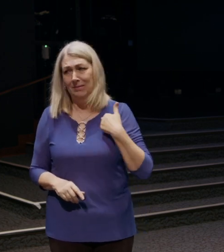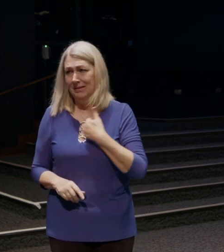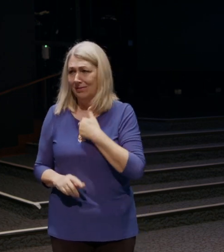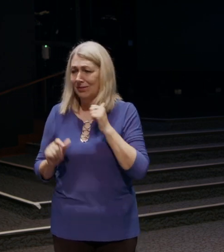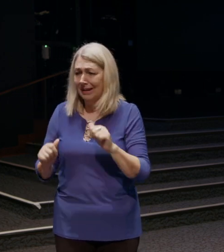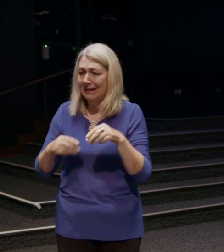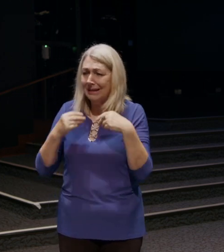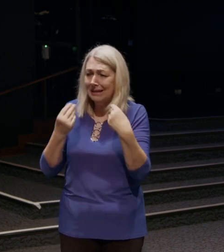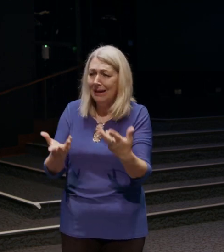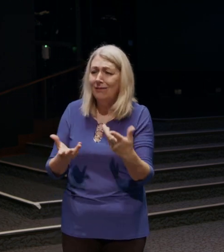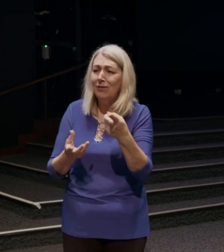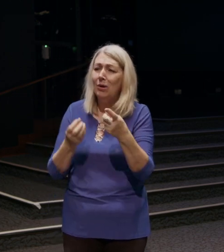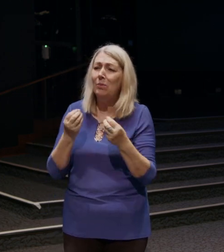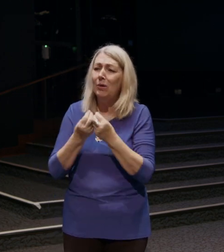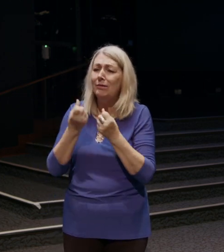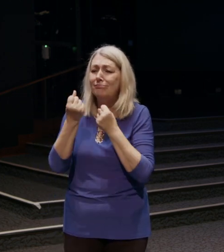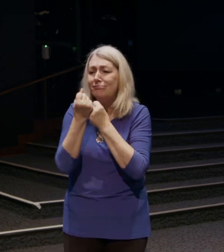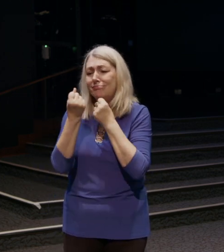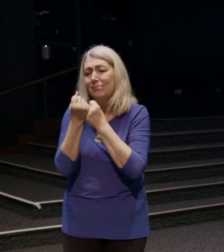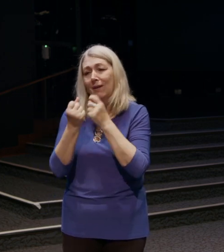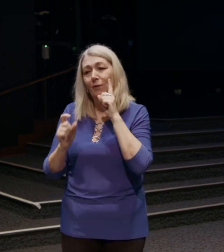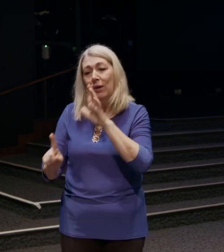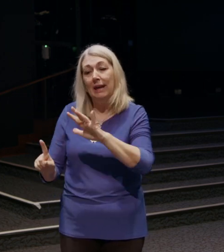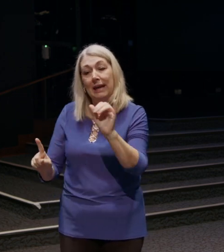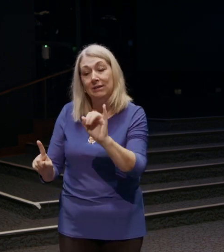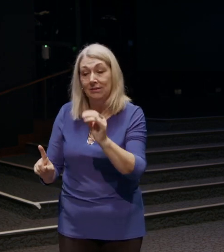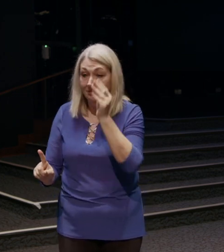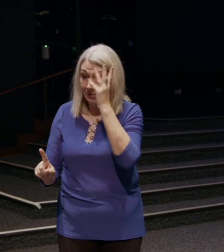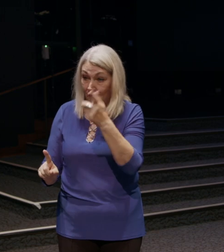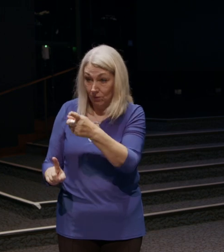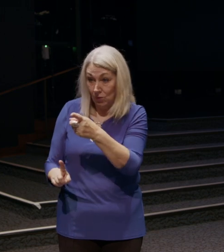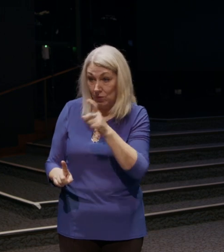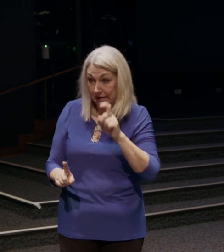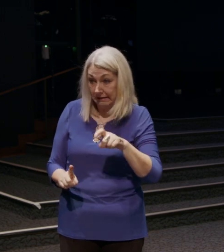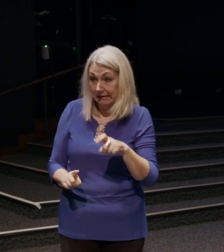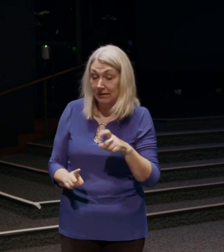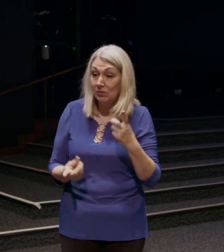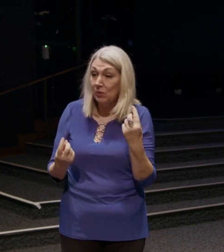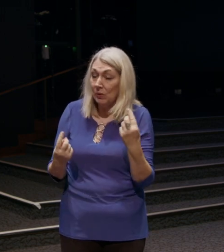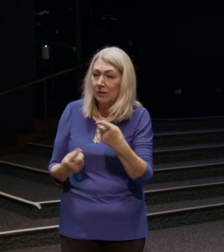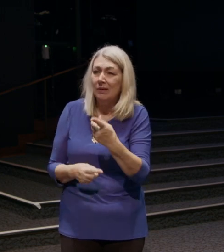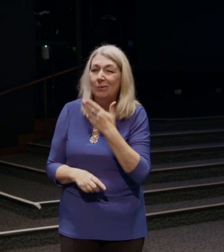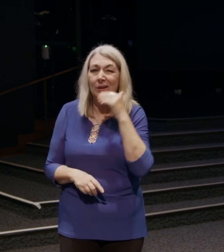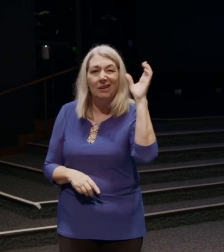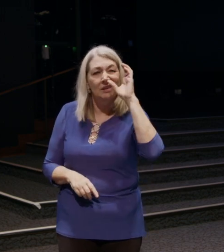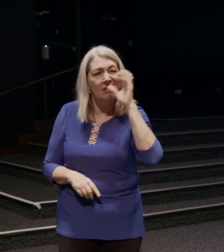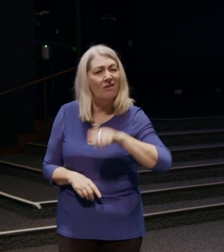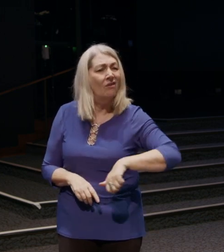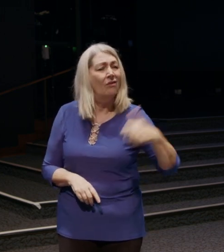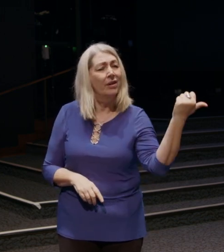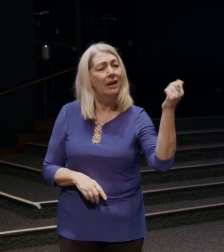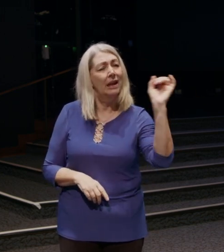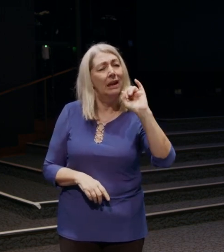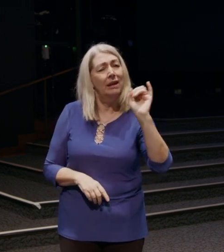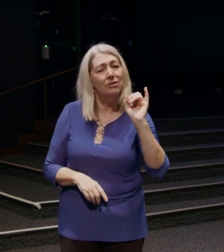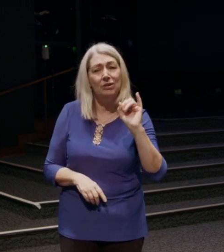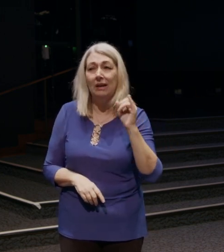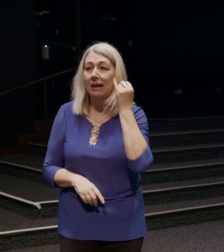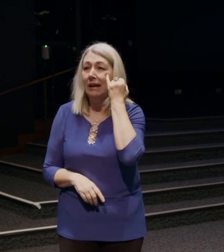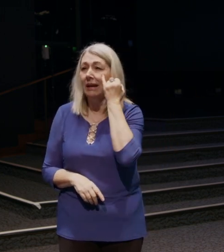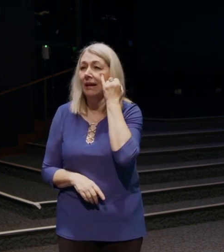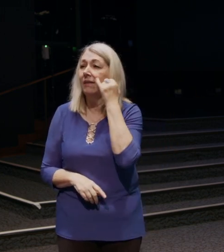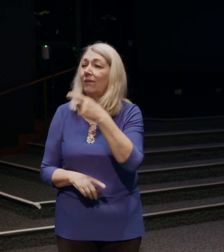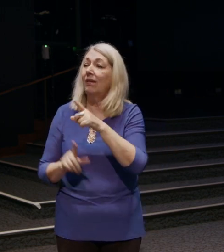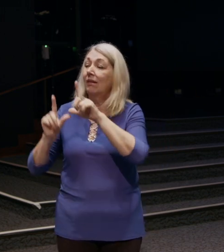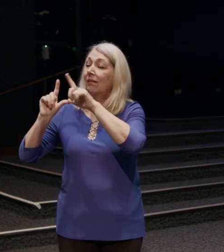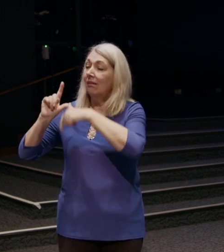more favorable. For your protection, you are urged to obtain other insurance to prevent any